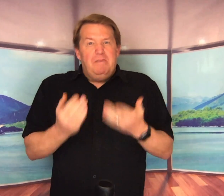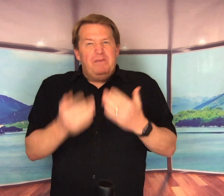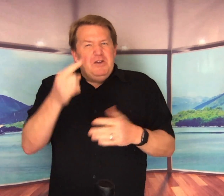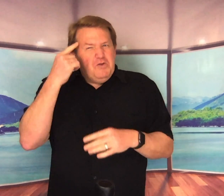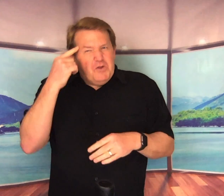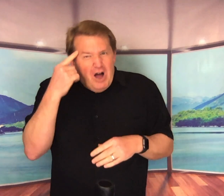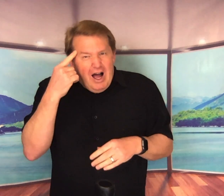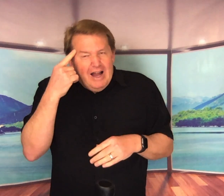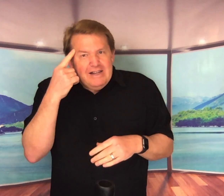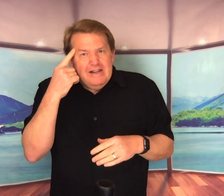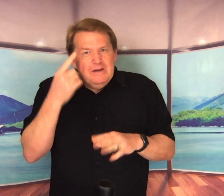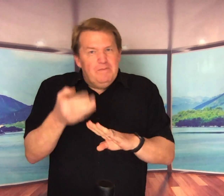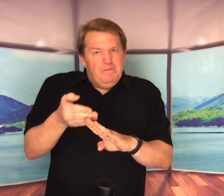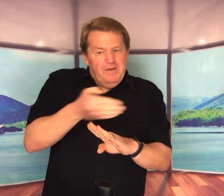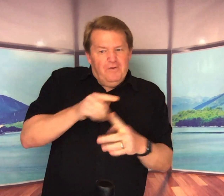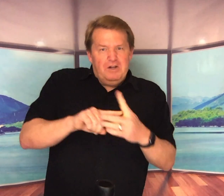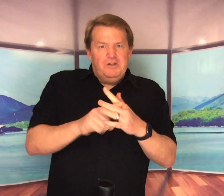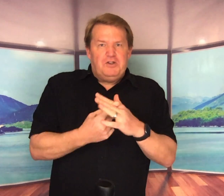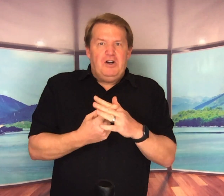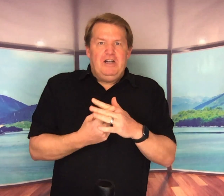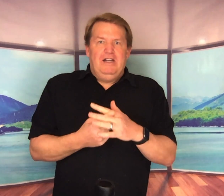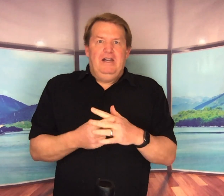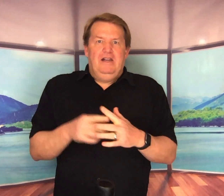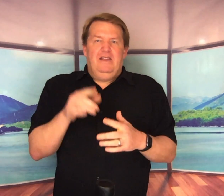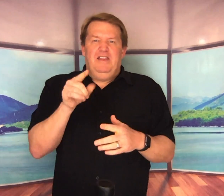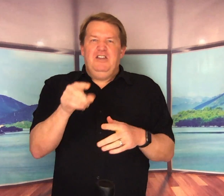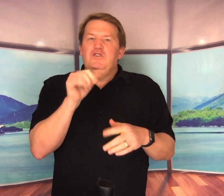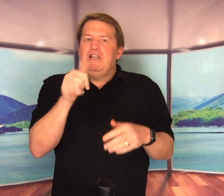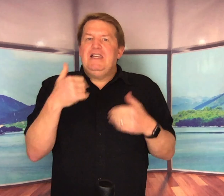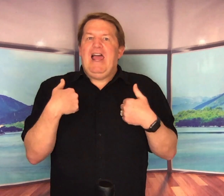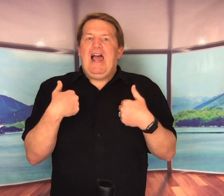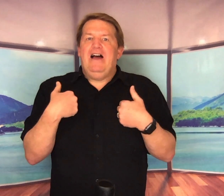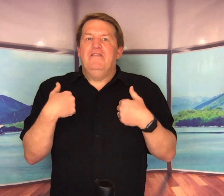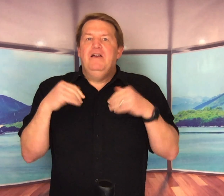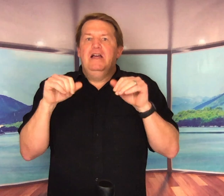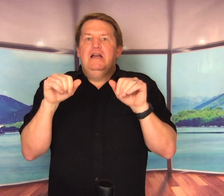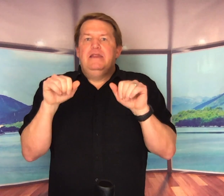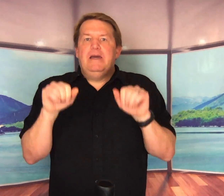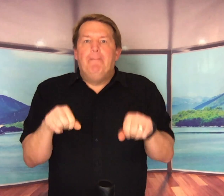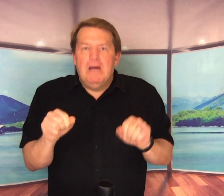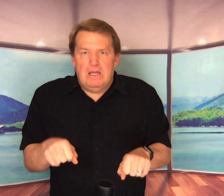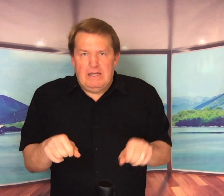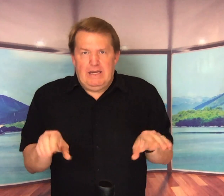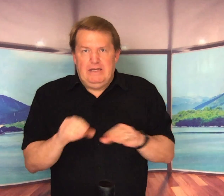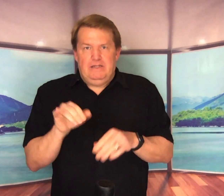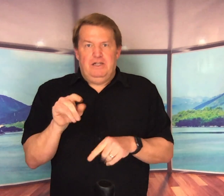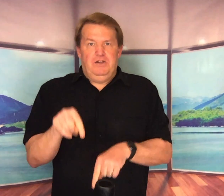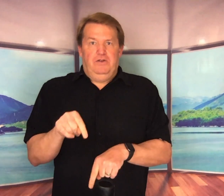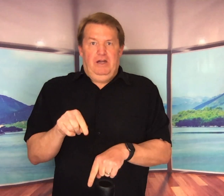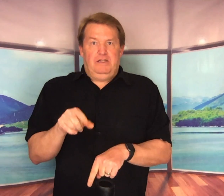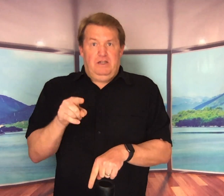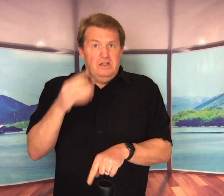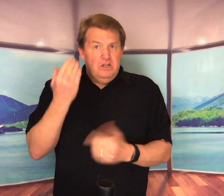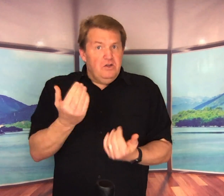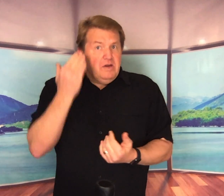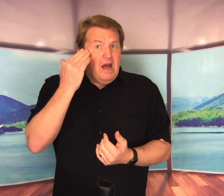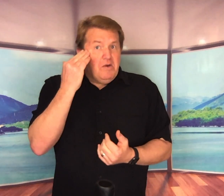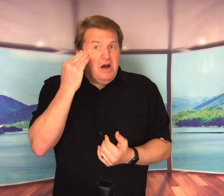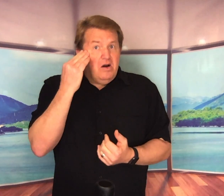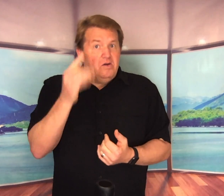you thought before you started that you didn't have the ability to do this. You now know